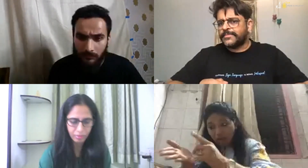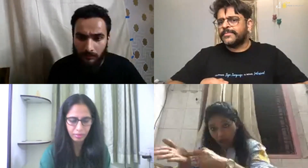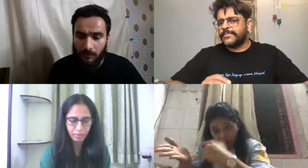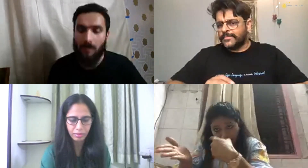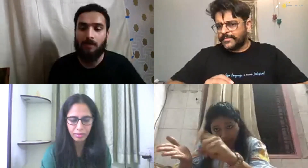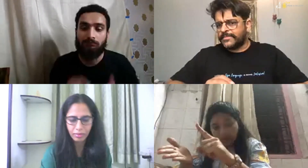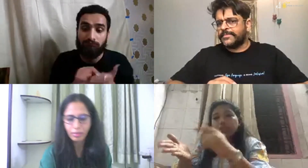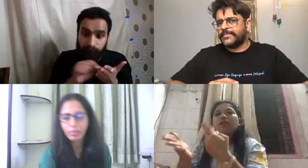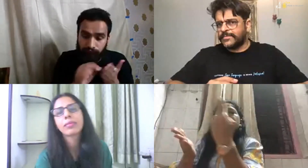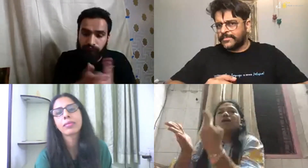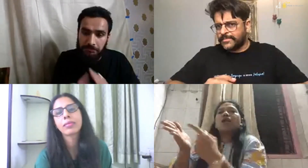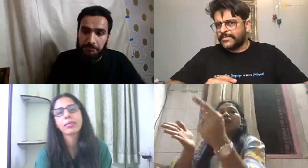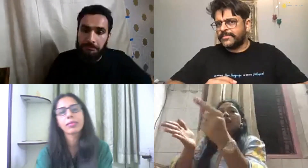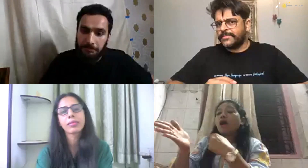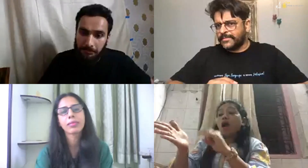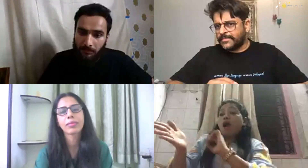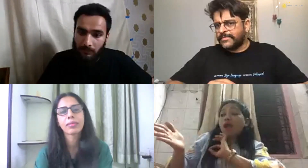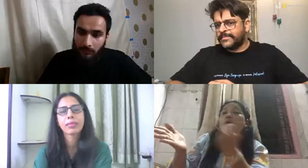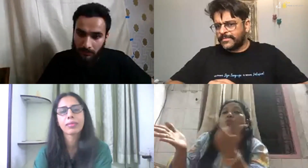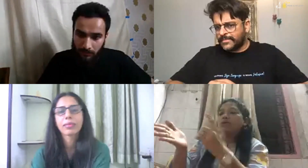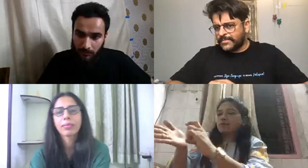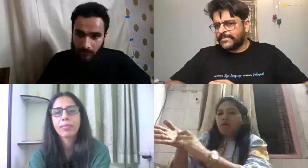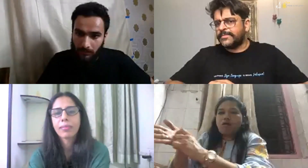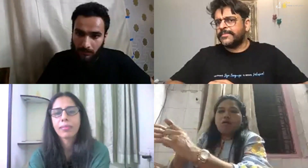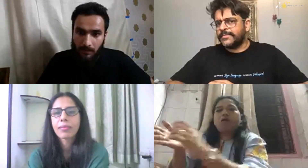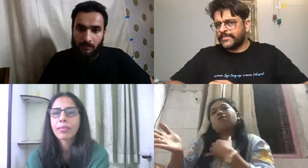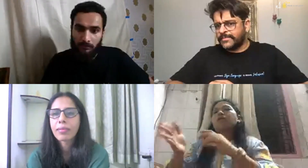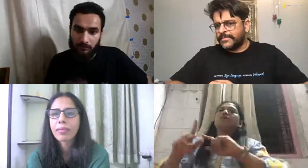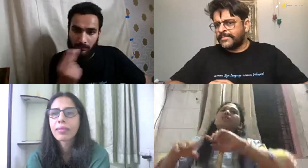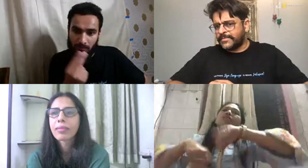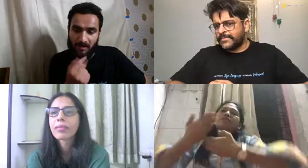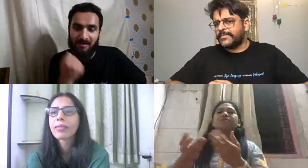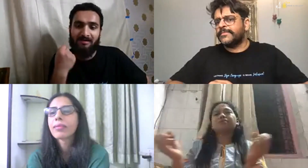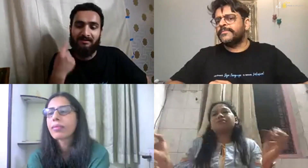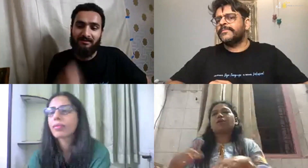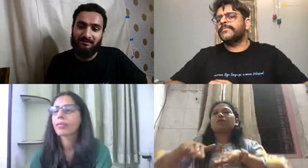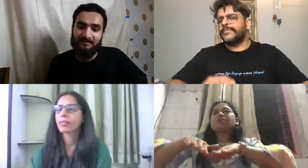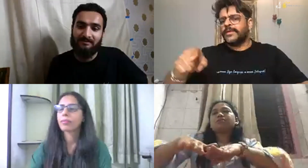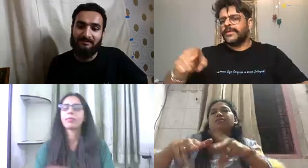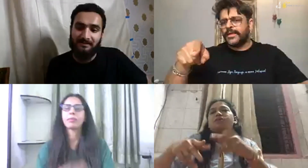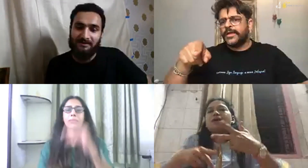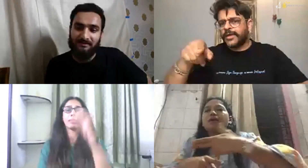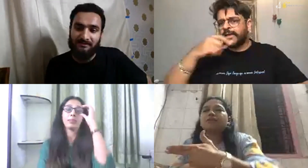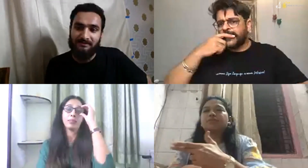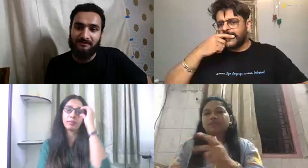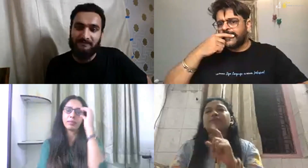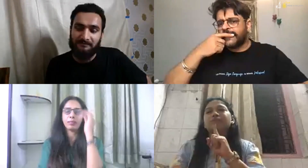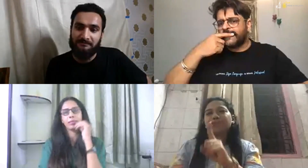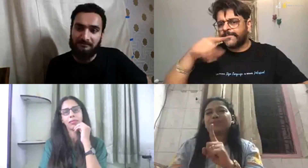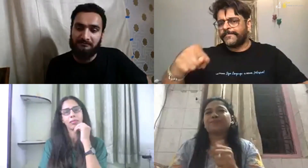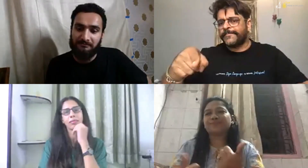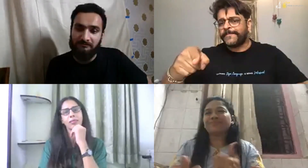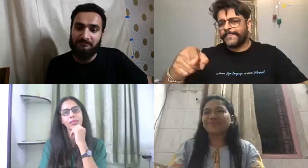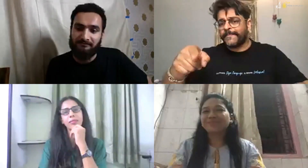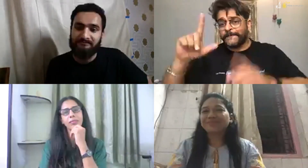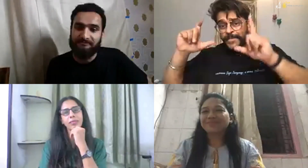Manisha, you're on mute. Then people would get to know that yeah, what kind of designs they preferred. So that's how